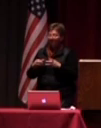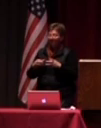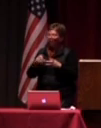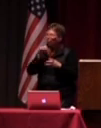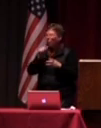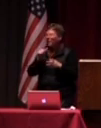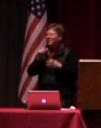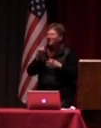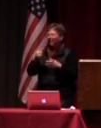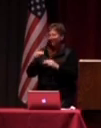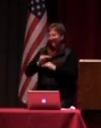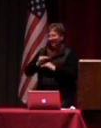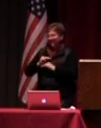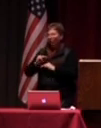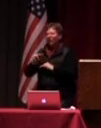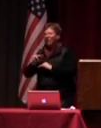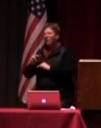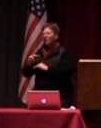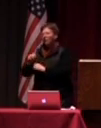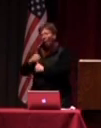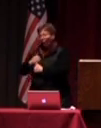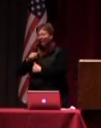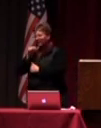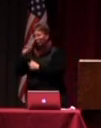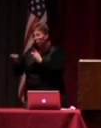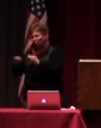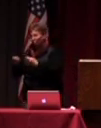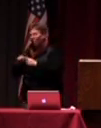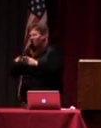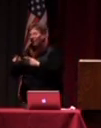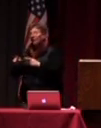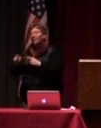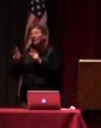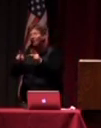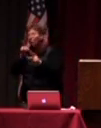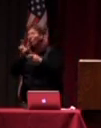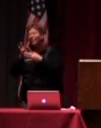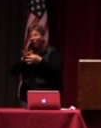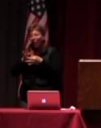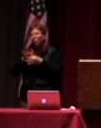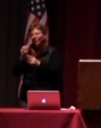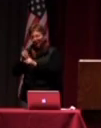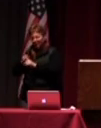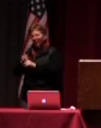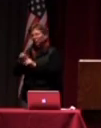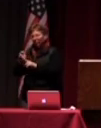the army ruled, because the army didn't rule itself, was nonetheless deeply militaristic.